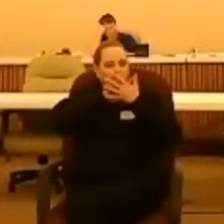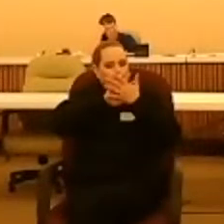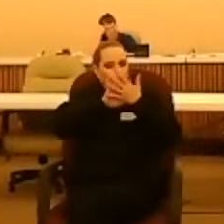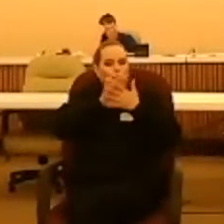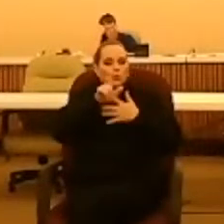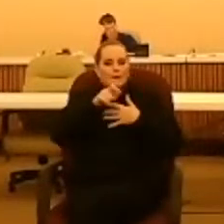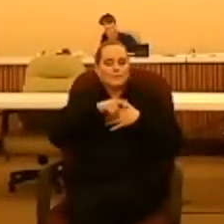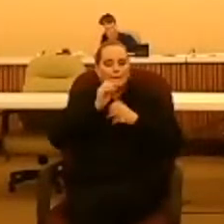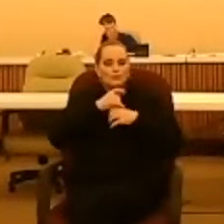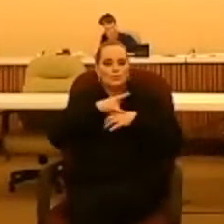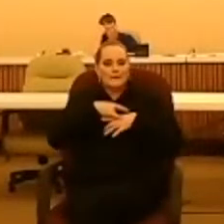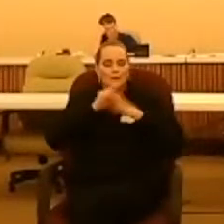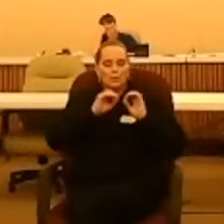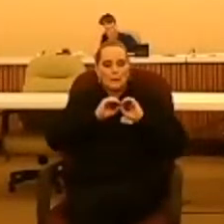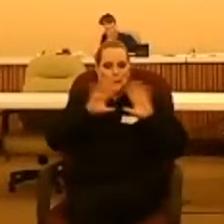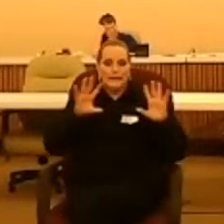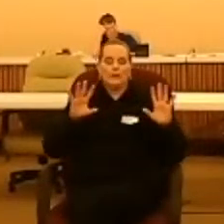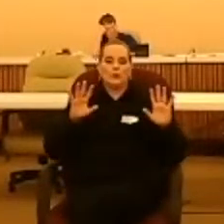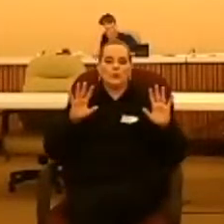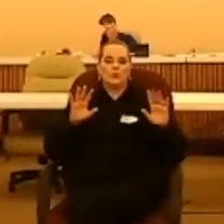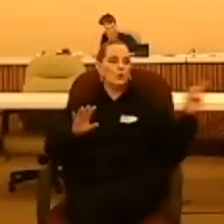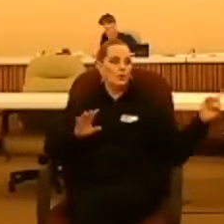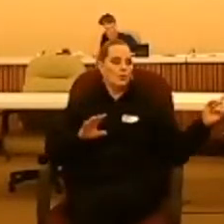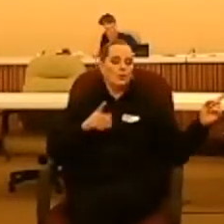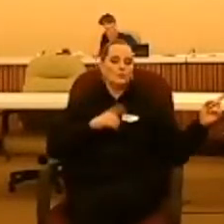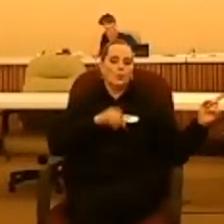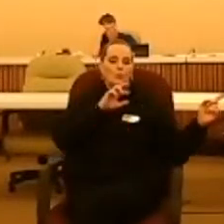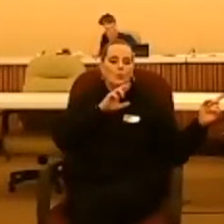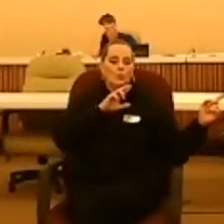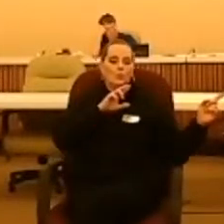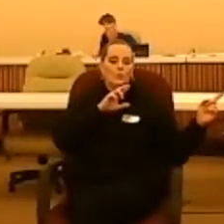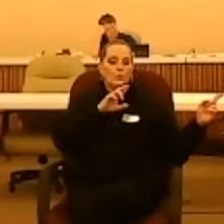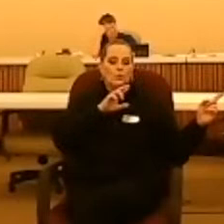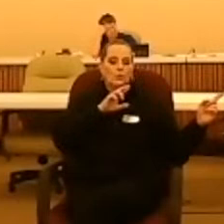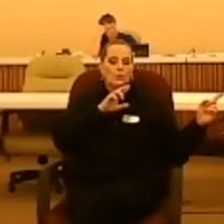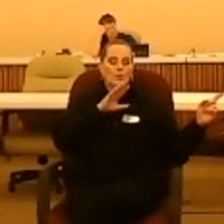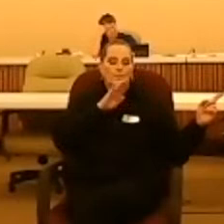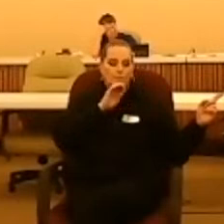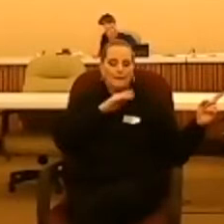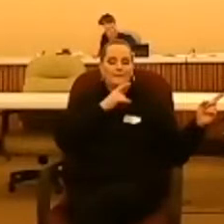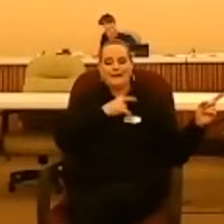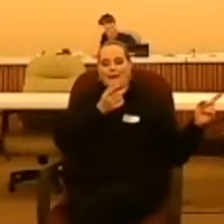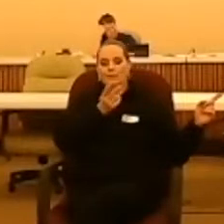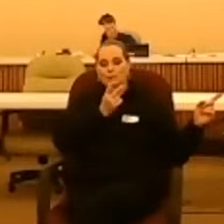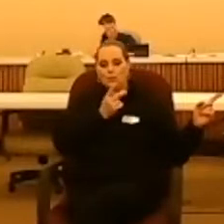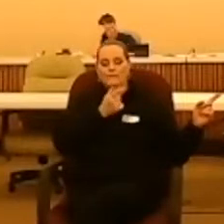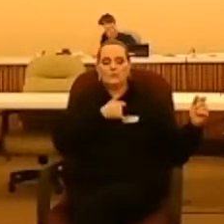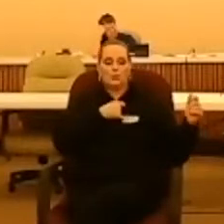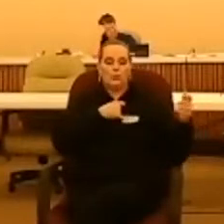point. Okay, so Bob and I will talk, and then I'll reach out to the DA and see what they think.